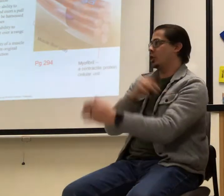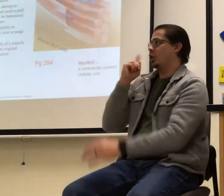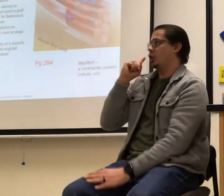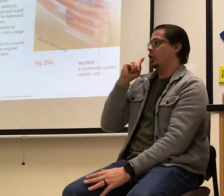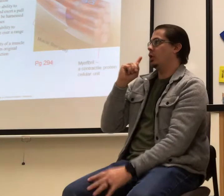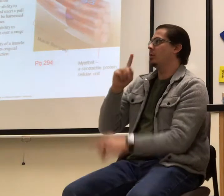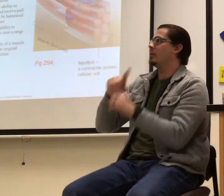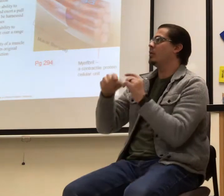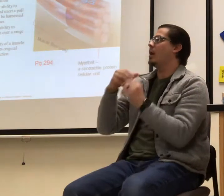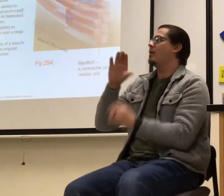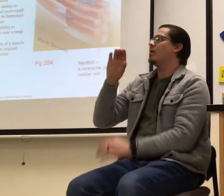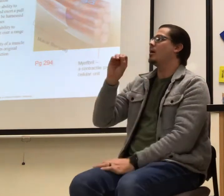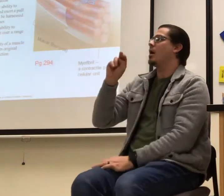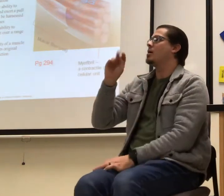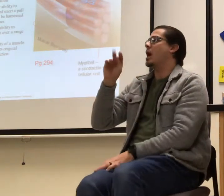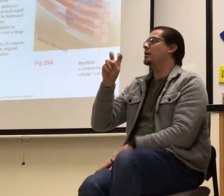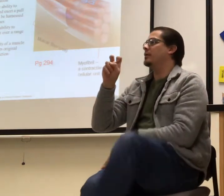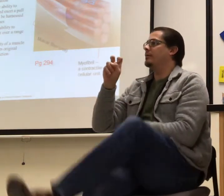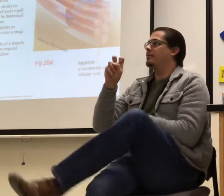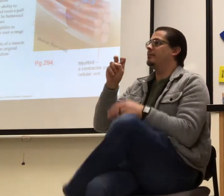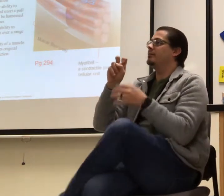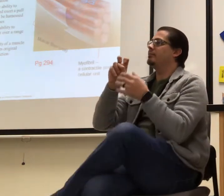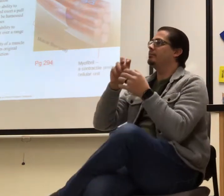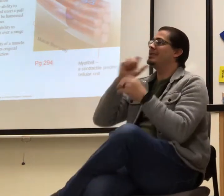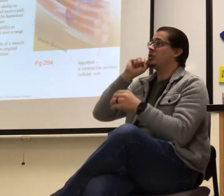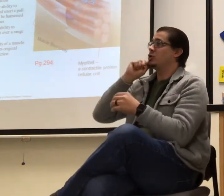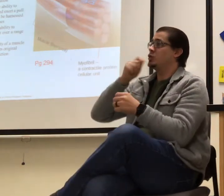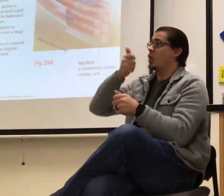But there's connective tissues on either end